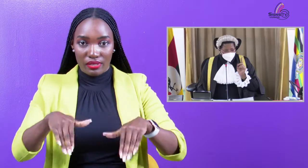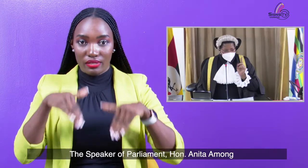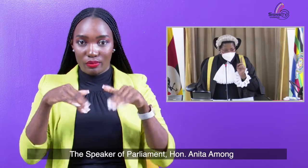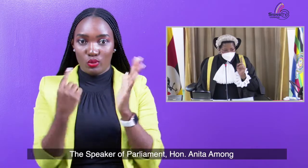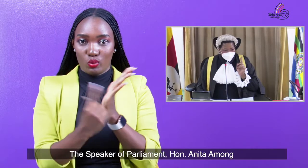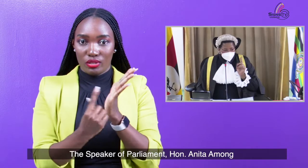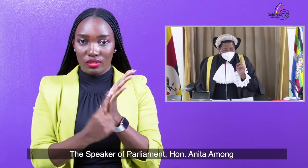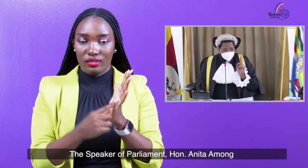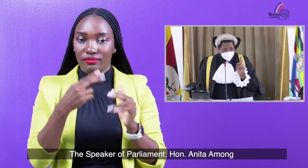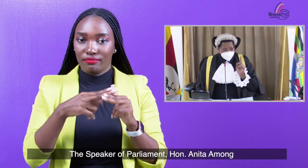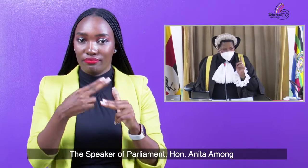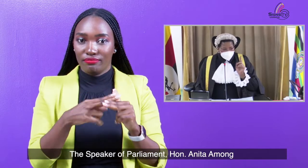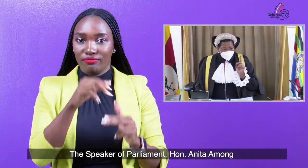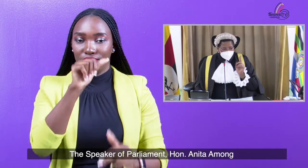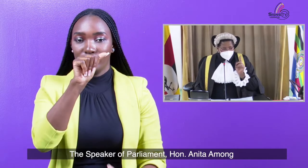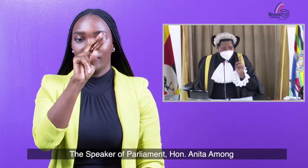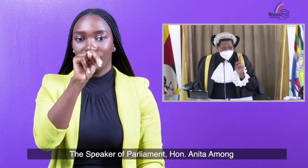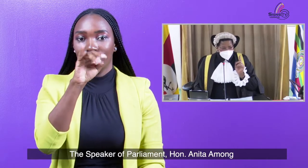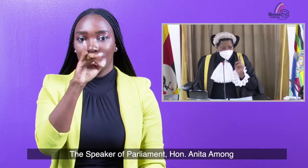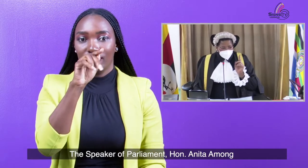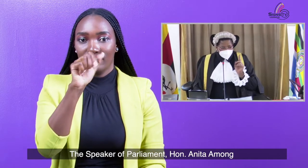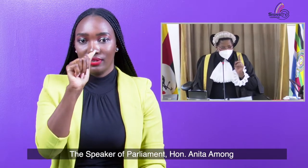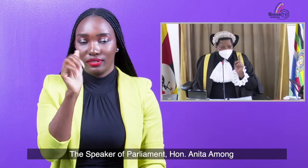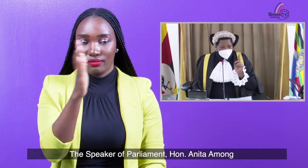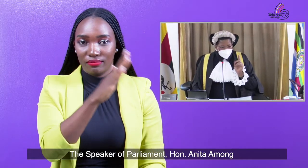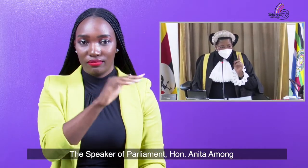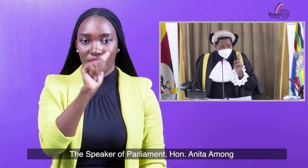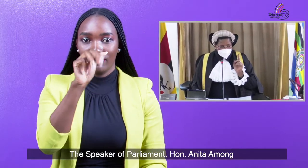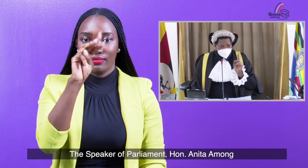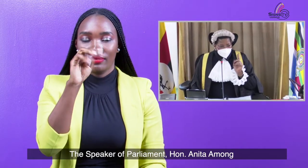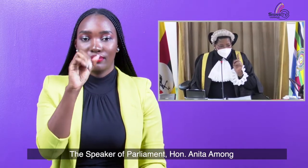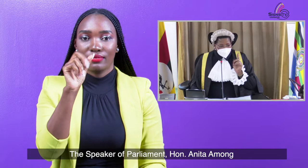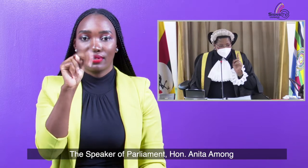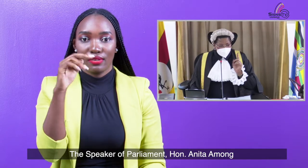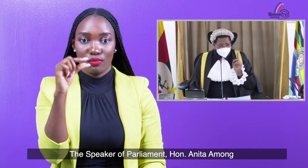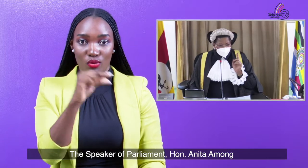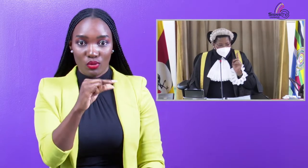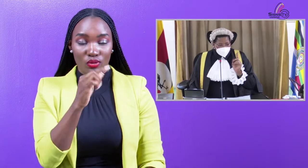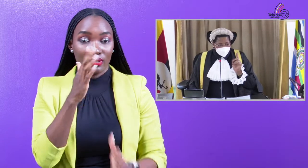The Speaker of Parliament, Anita Among,